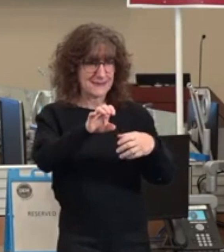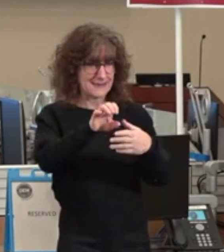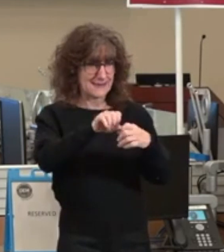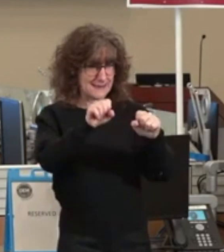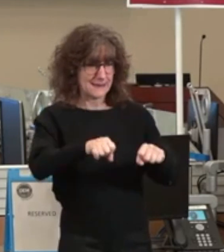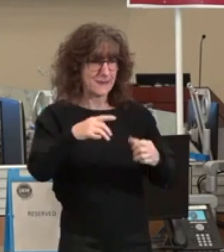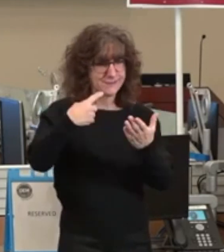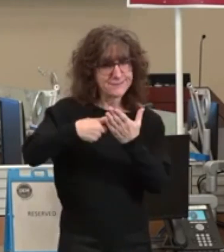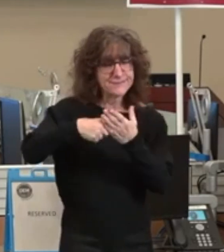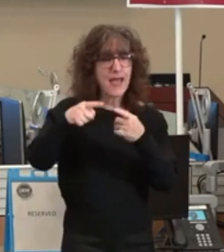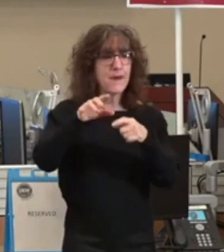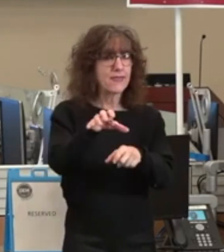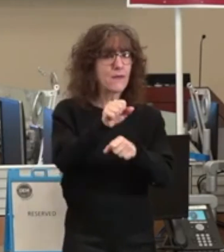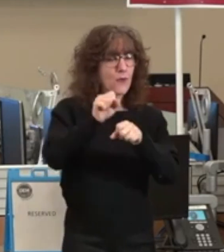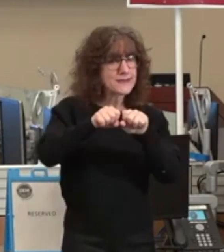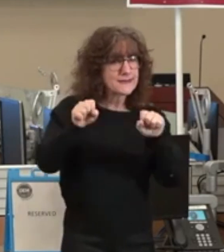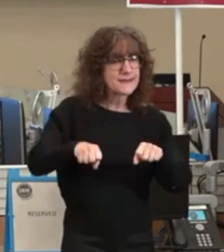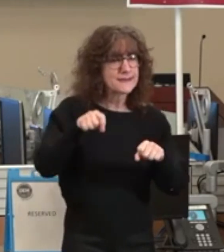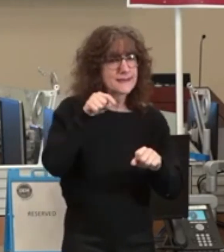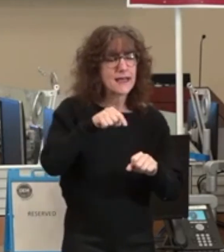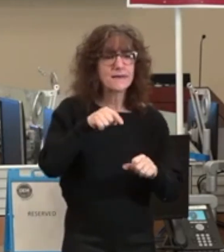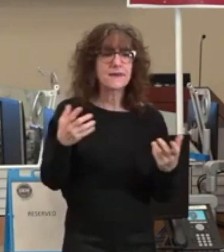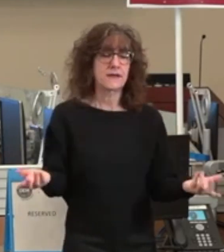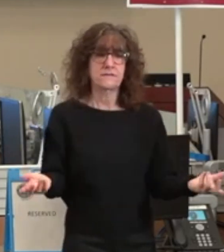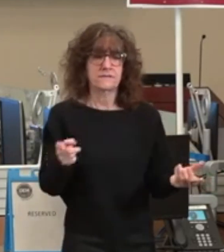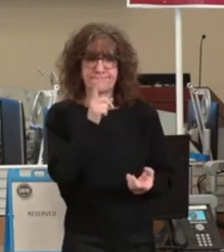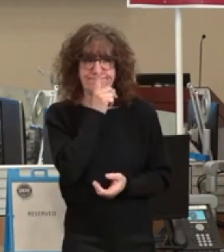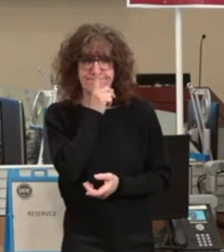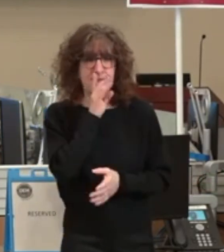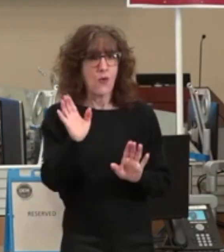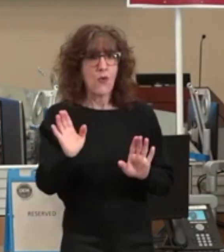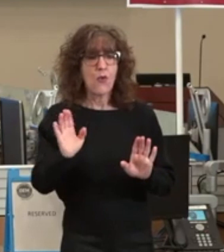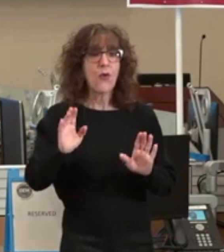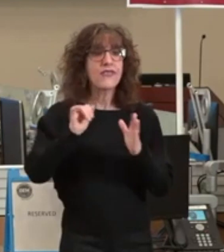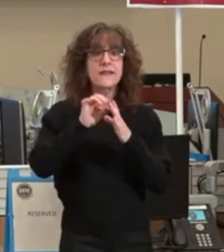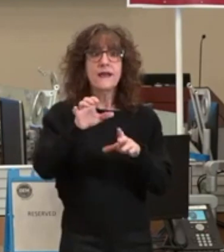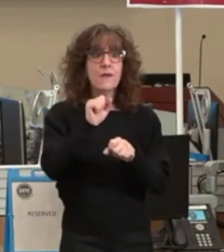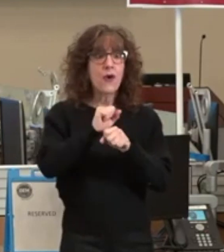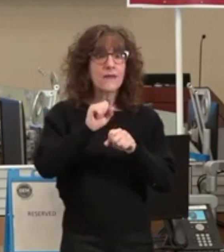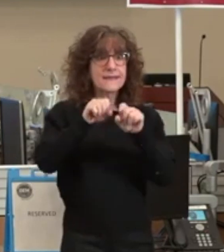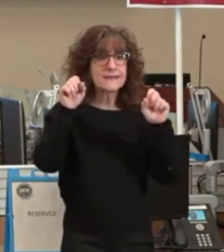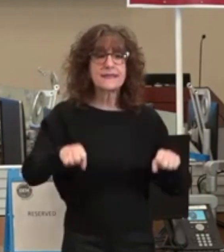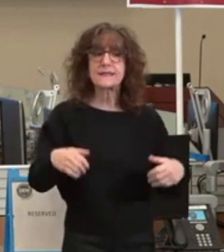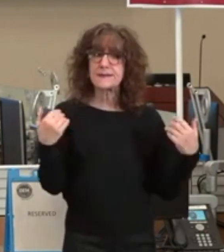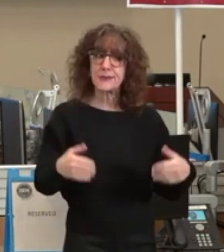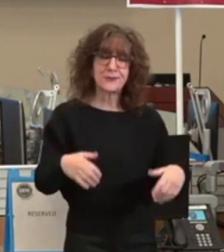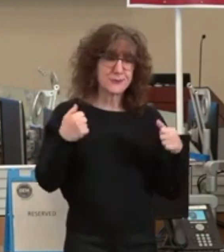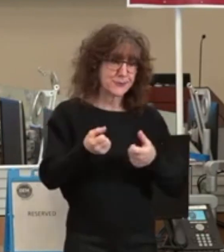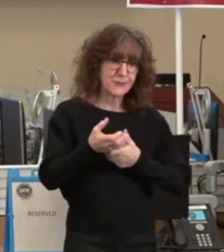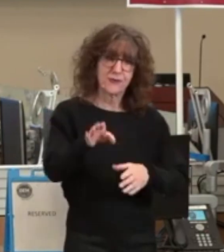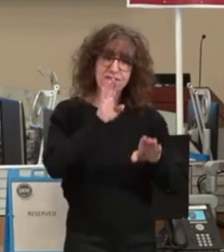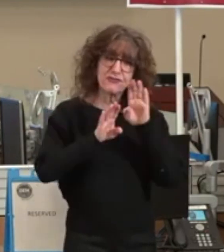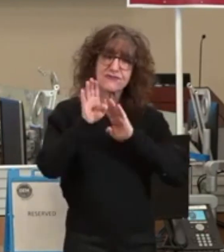lot about our appointment system, and it's been no secret that this appointment system has been a source of